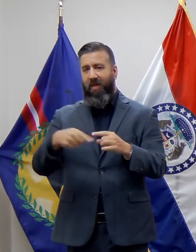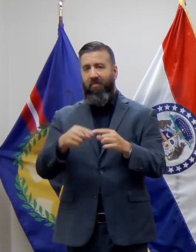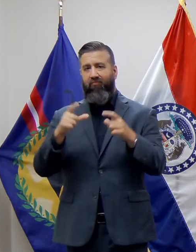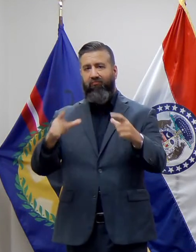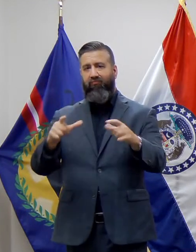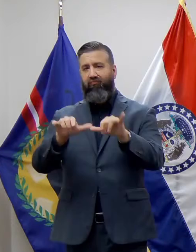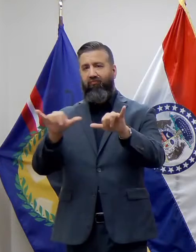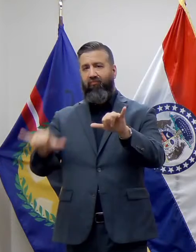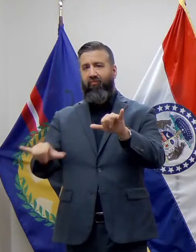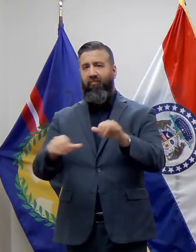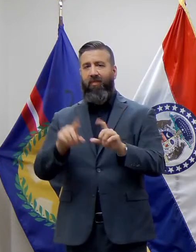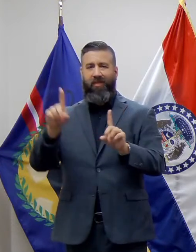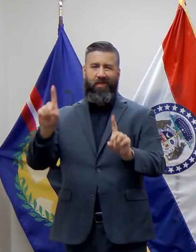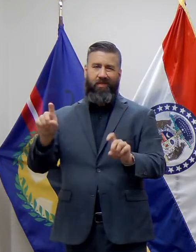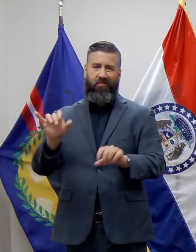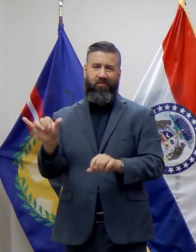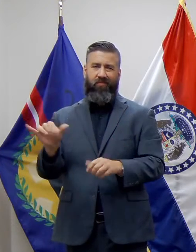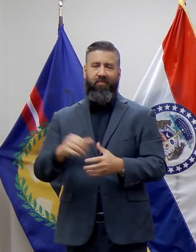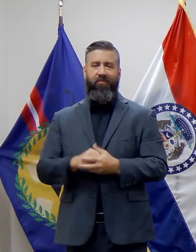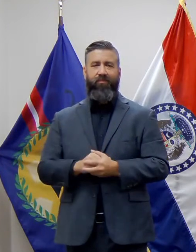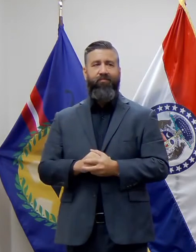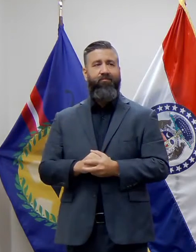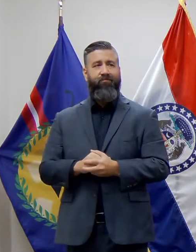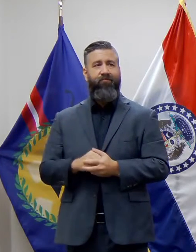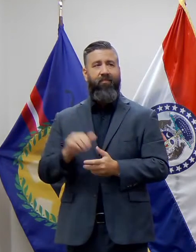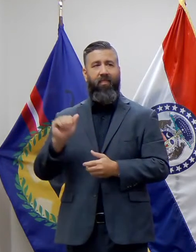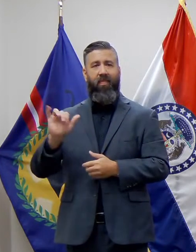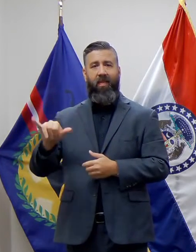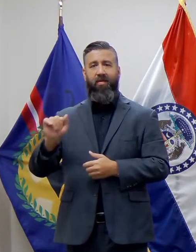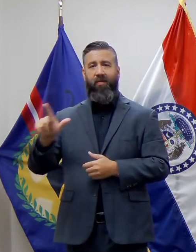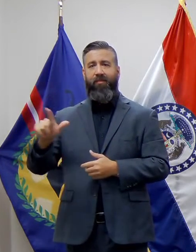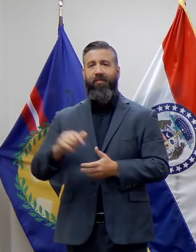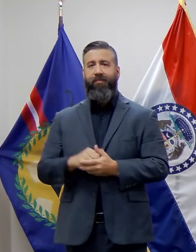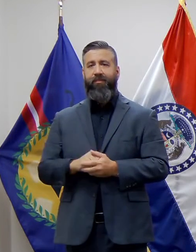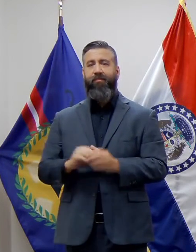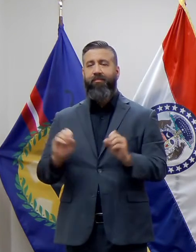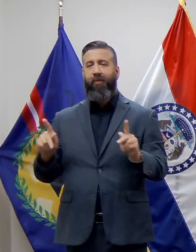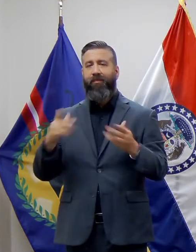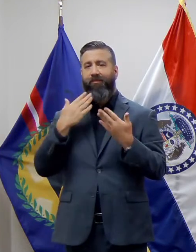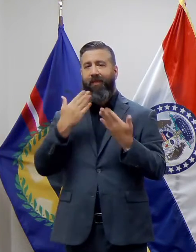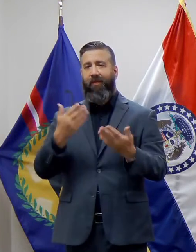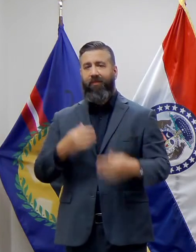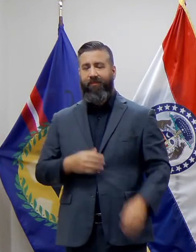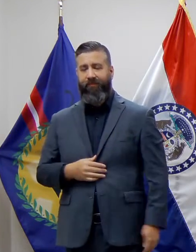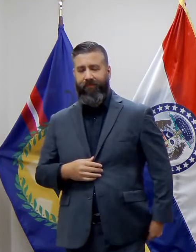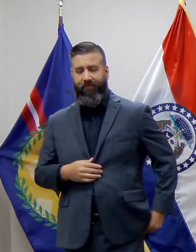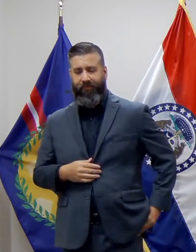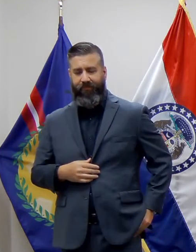testing. That's all the questions we have. Okay, thank you.